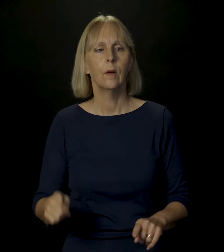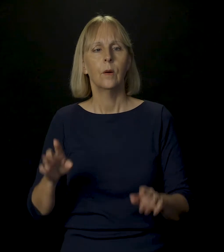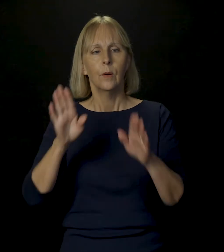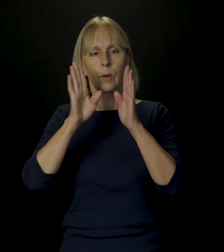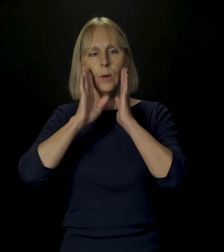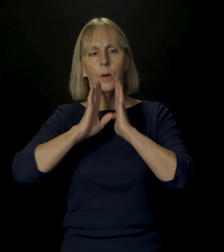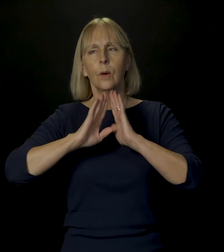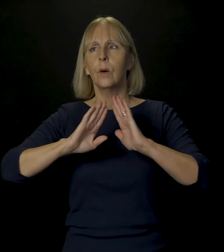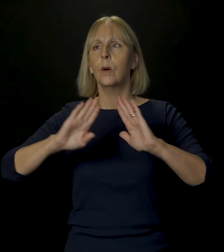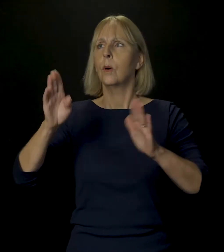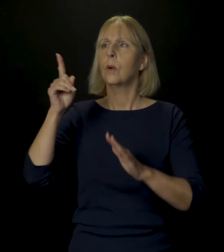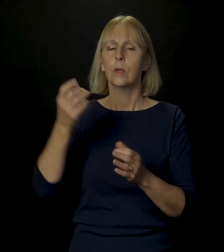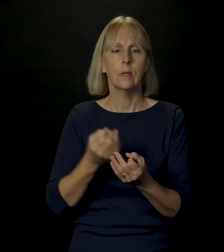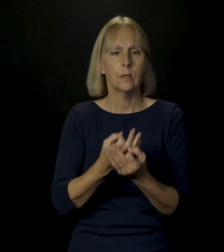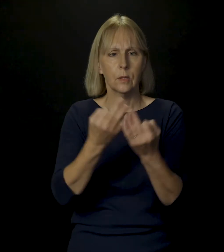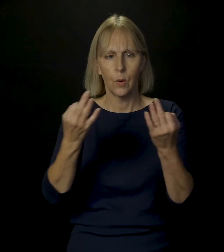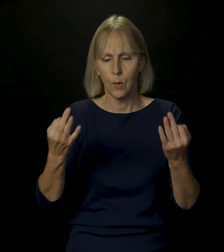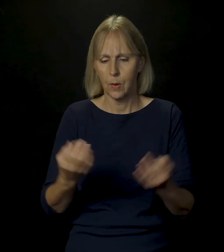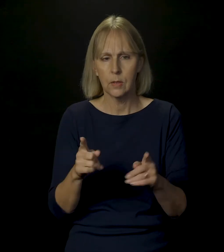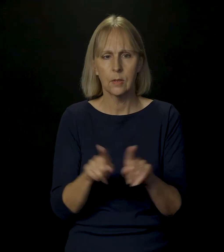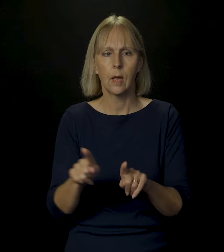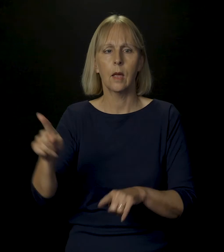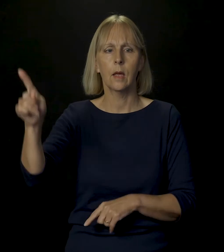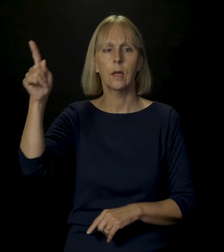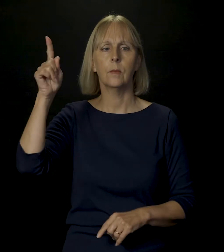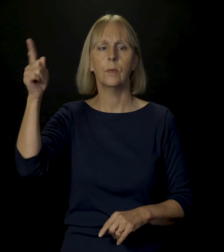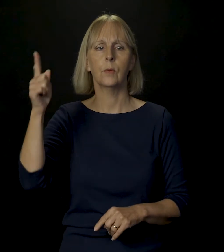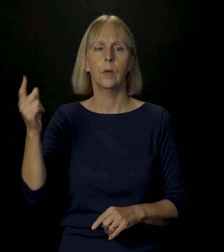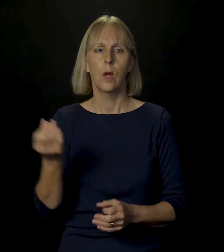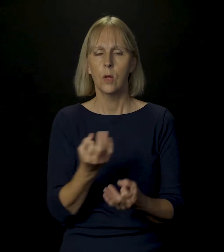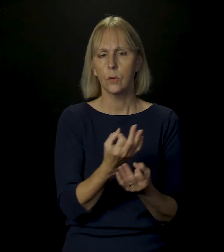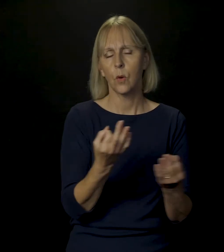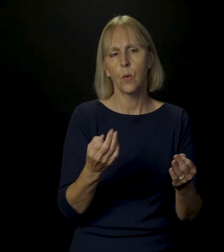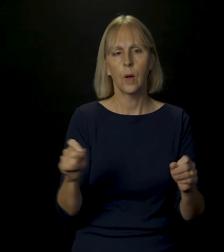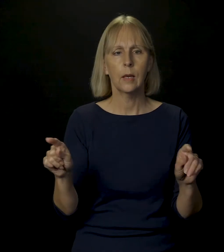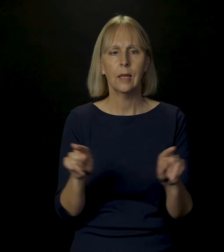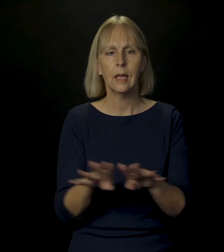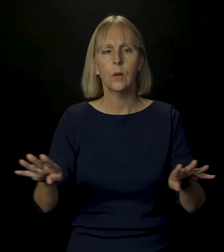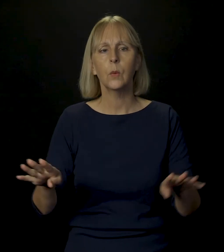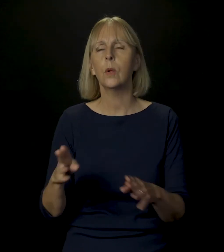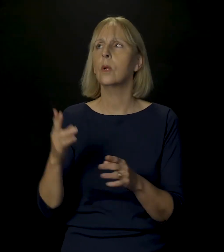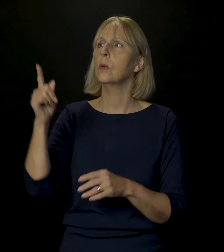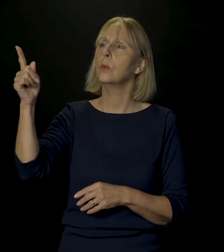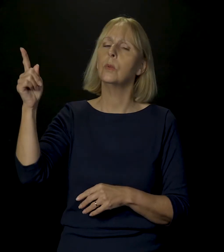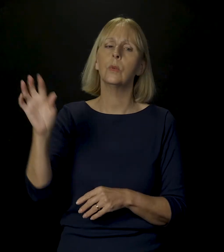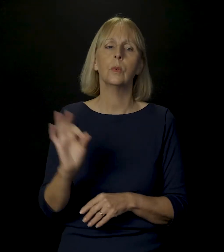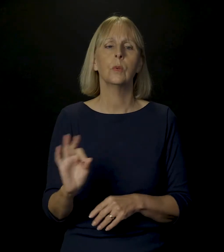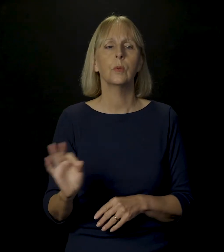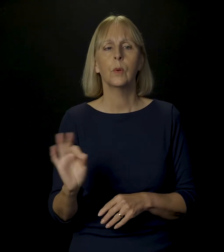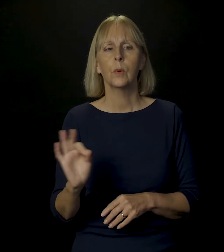And Holy There Is No One Like You There Is None